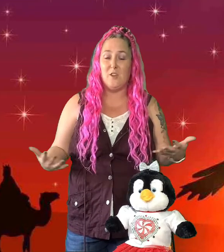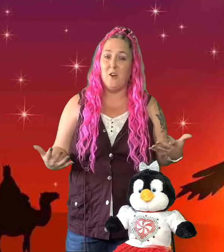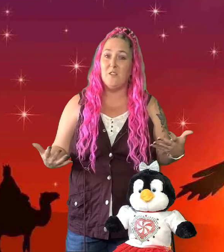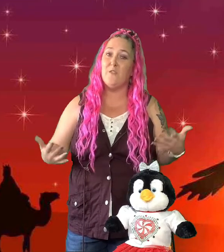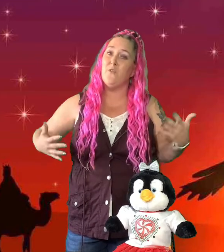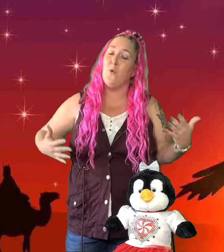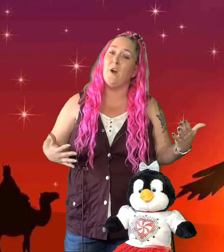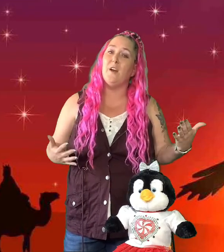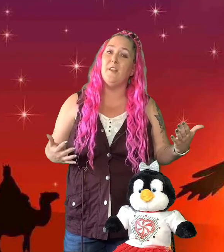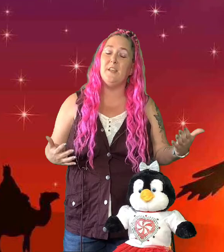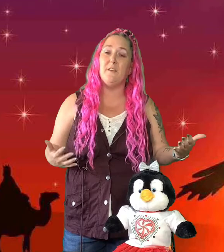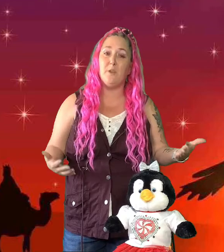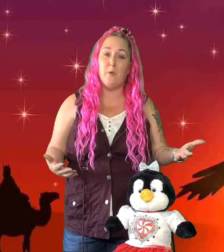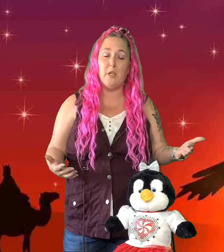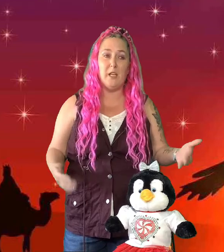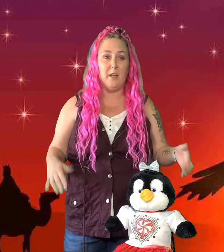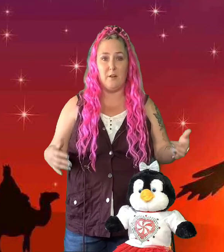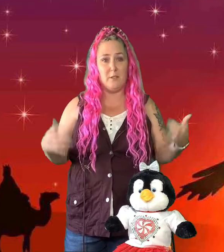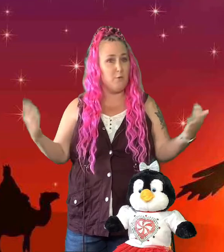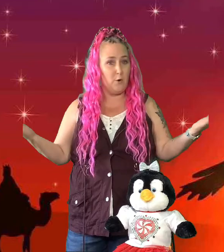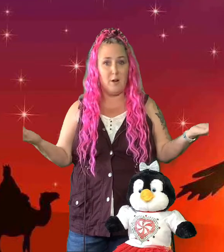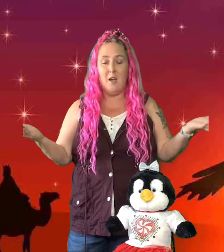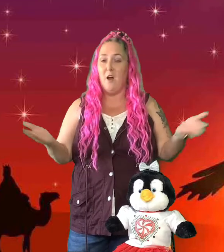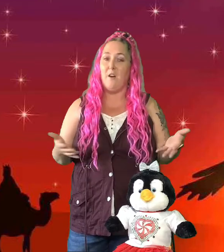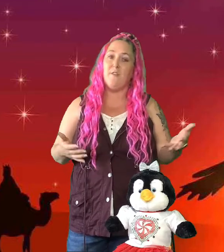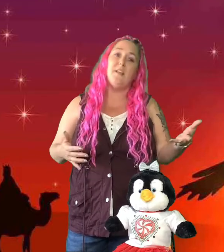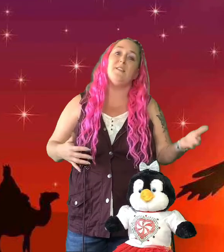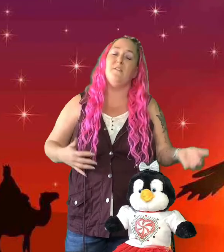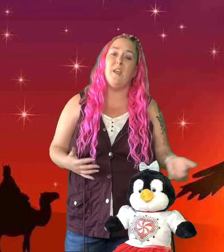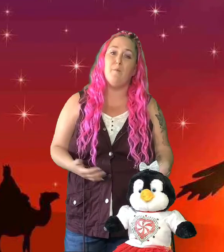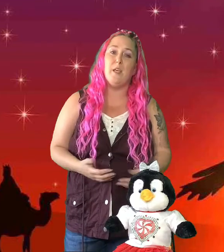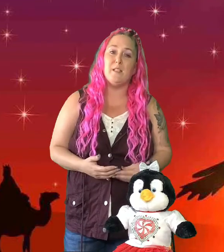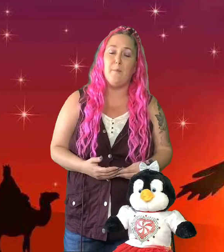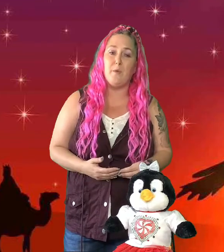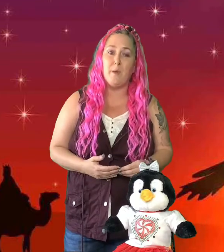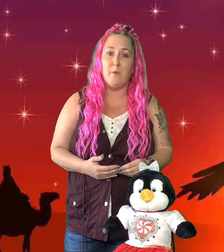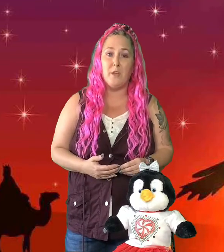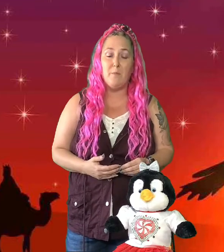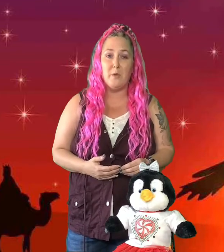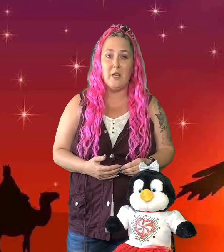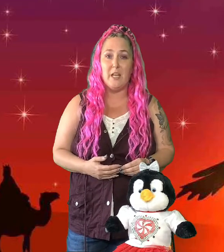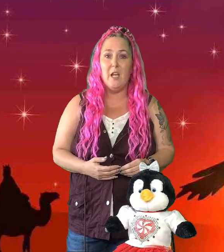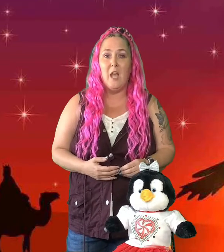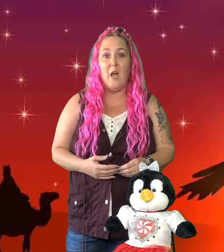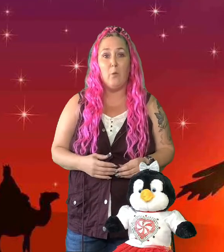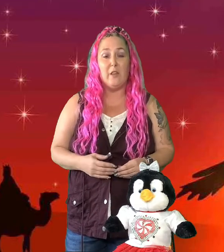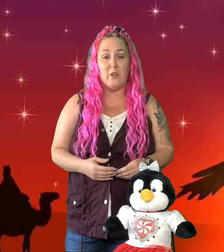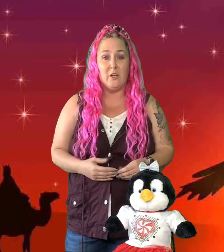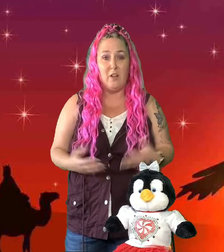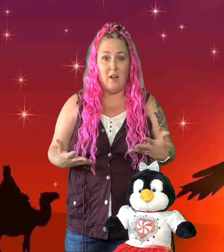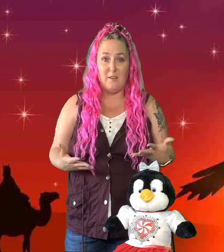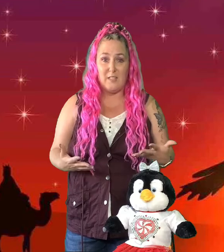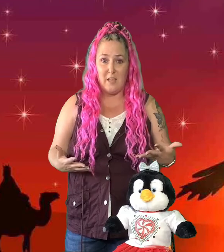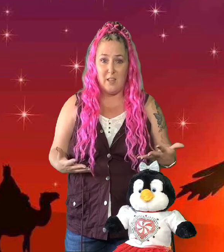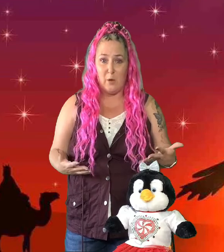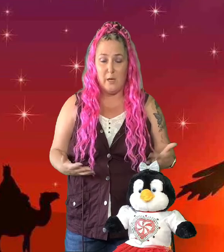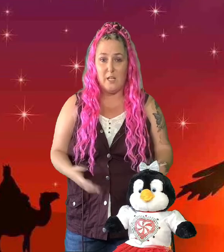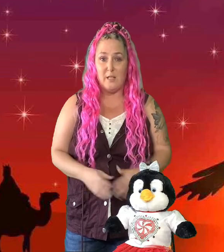songs for the deaf community and also for our friends and family and some other people in the community, and we learn a lot of sign language. And so one